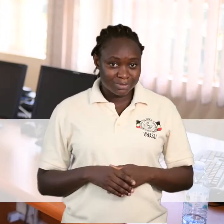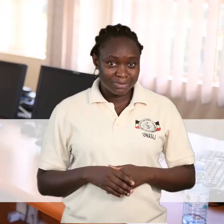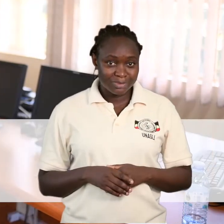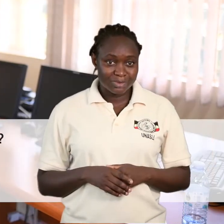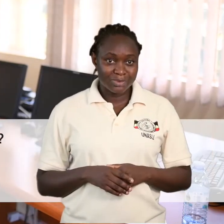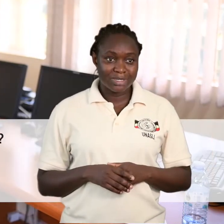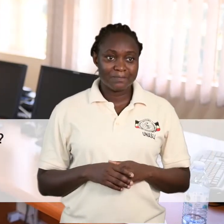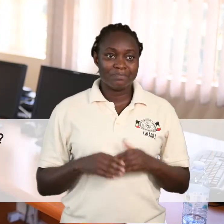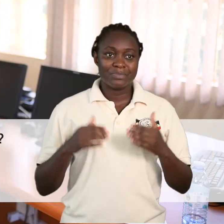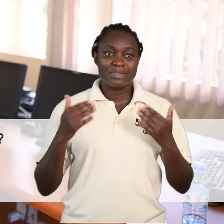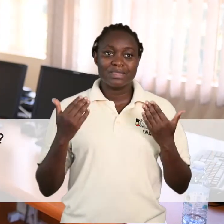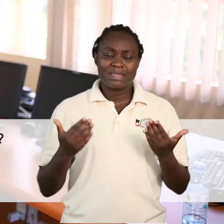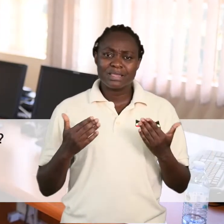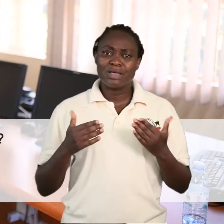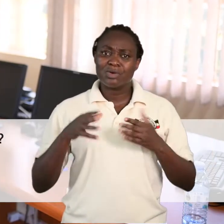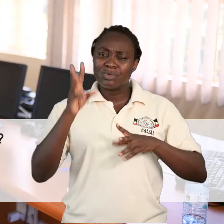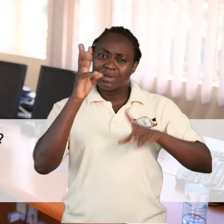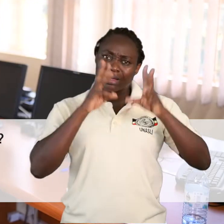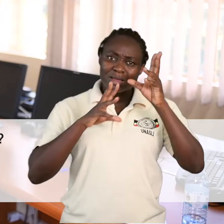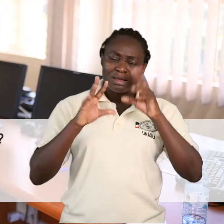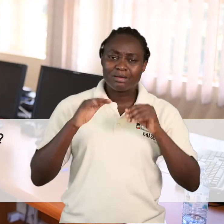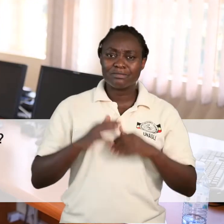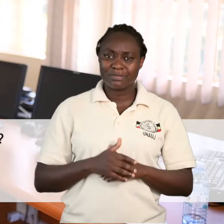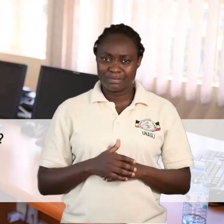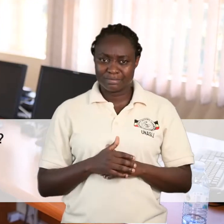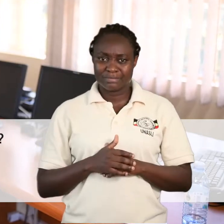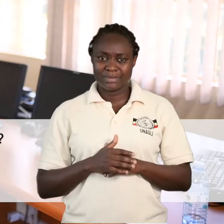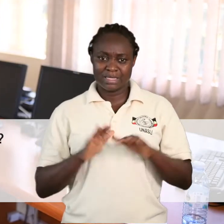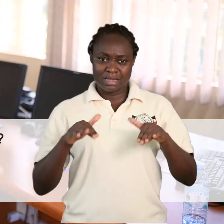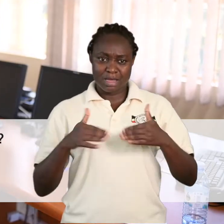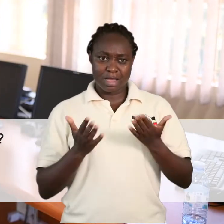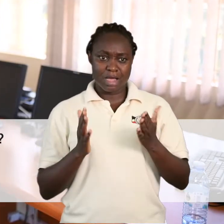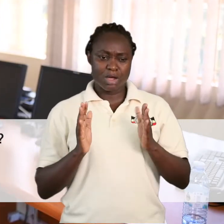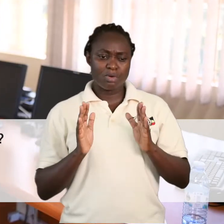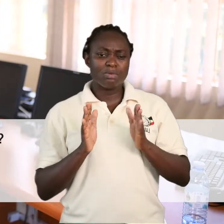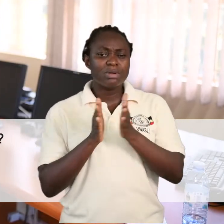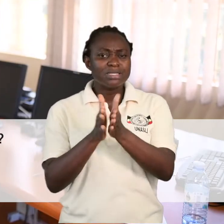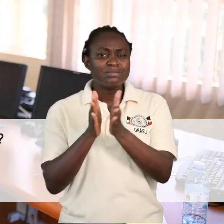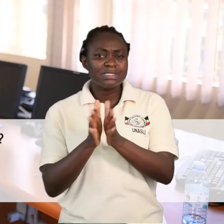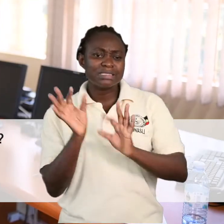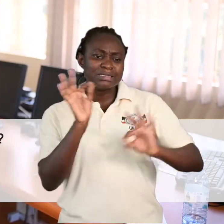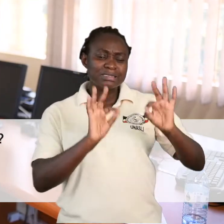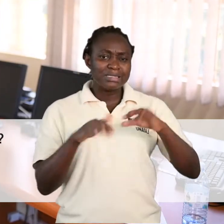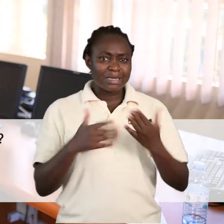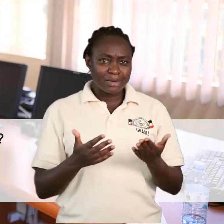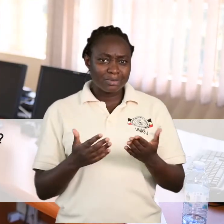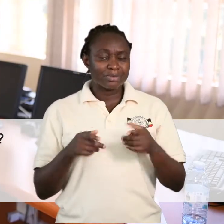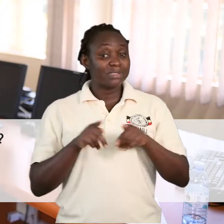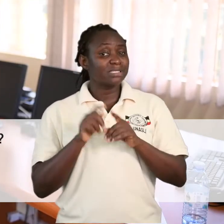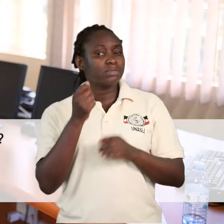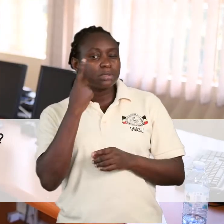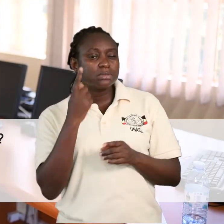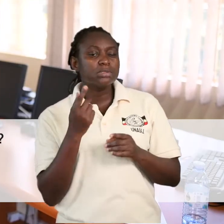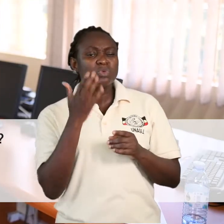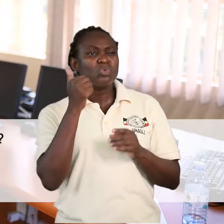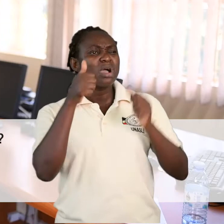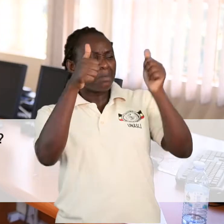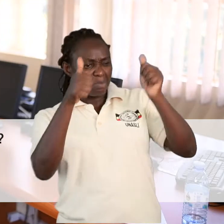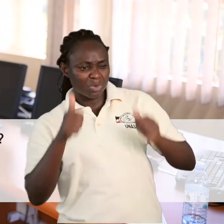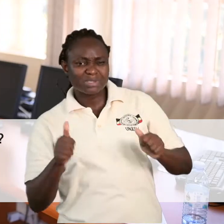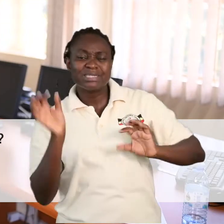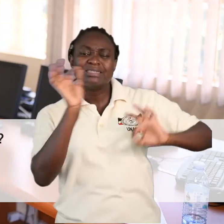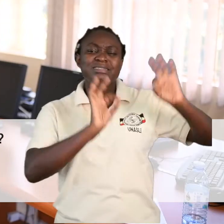the description of poster designing. We have tried to understand why poster designing in this